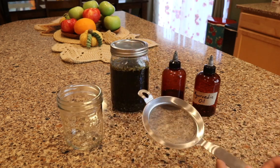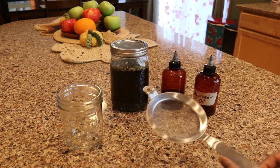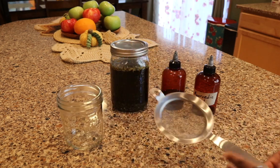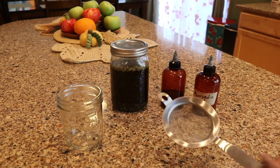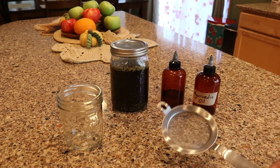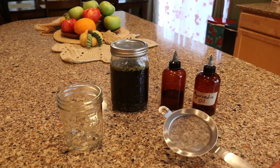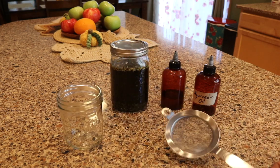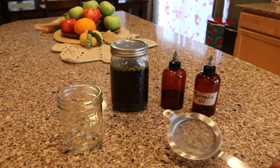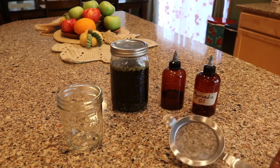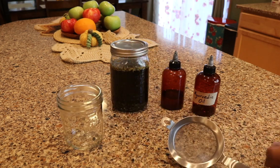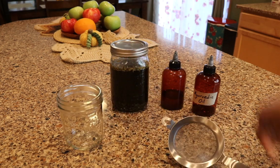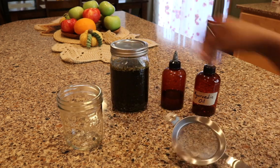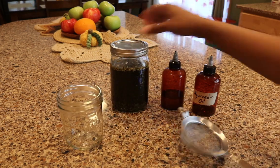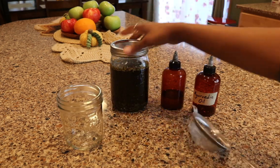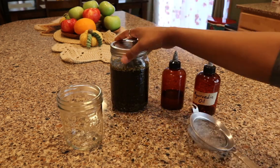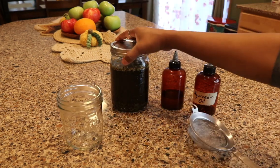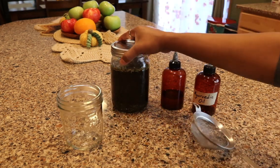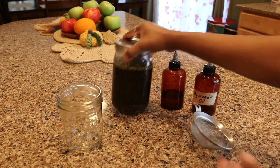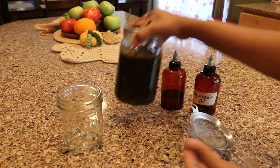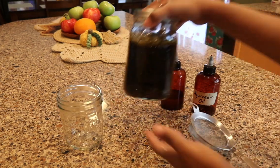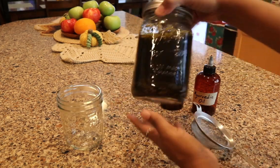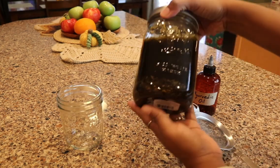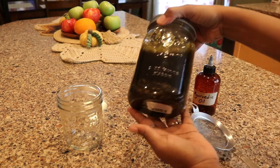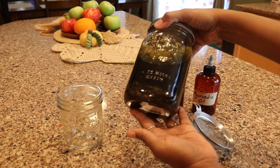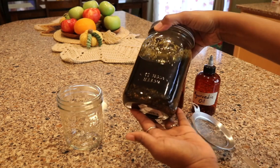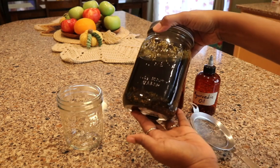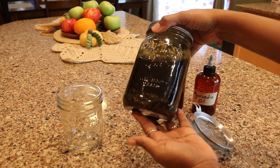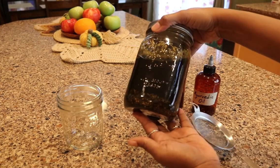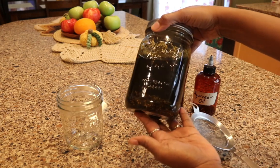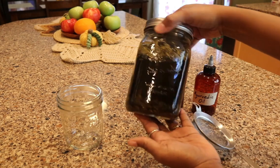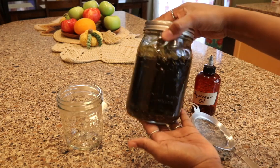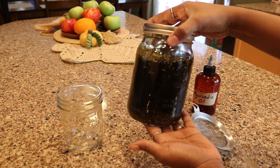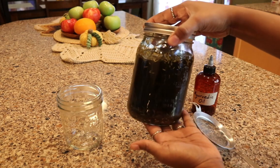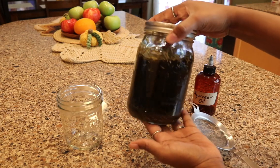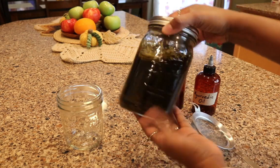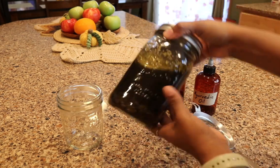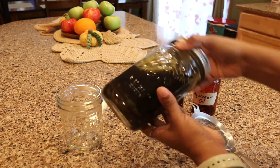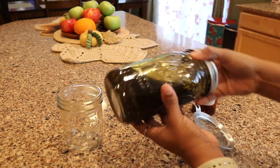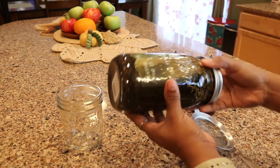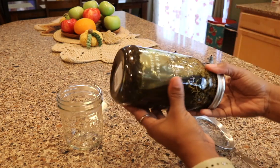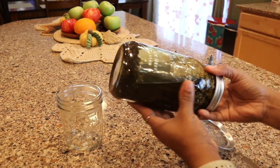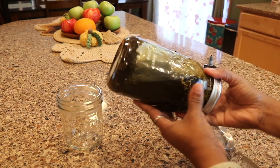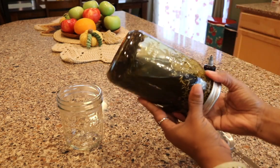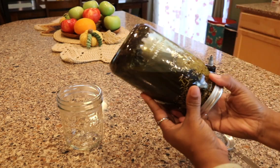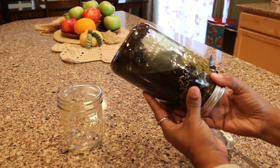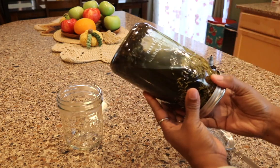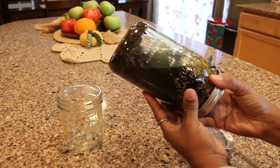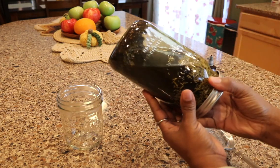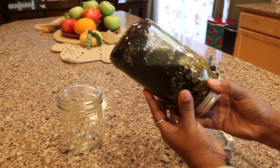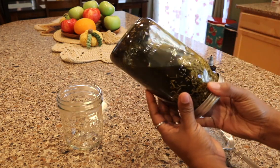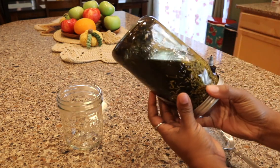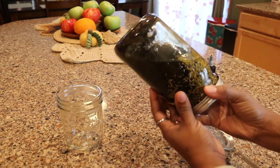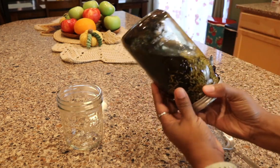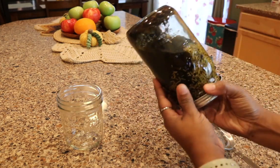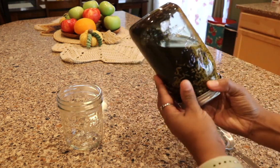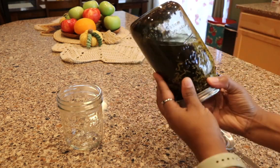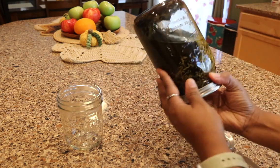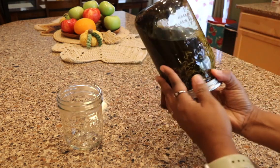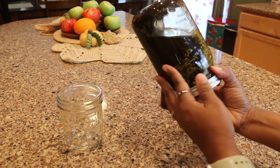a strainer and strain out some of this mix. You can see it's nice, rich, dark, and all